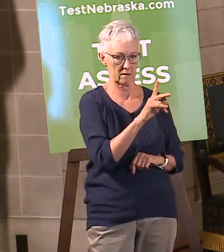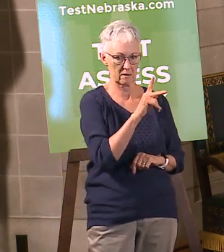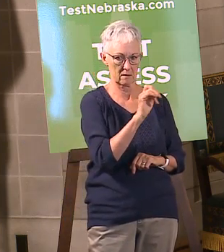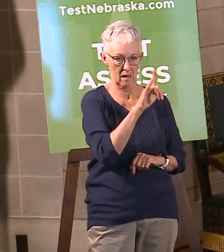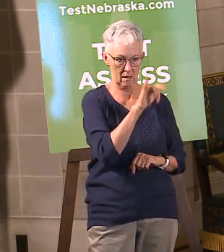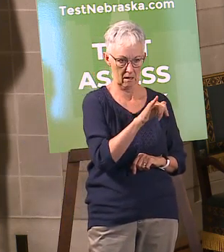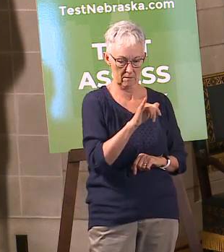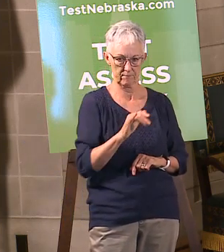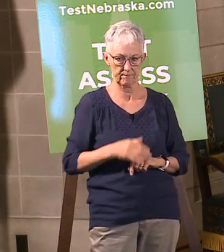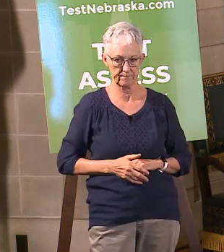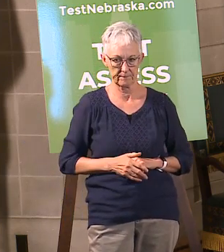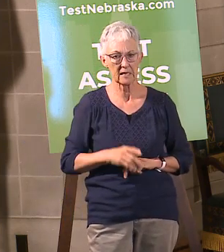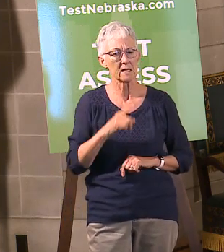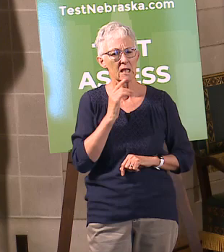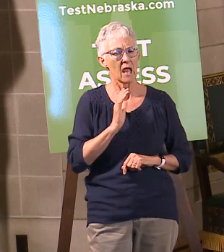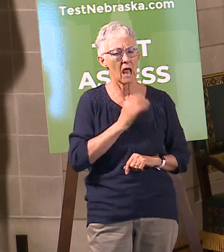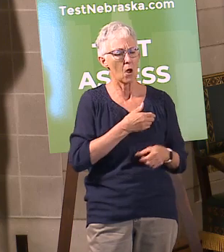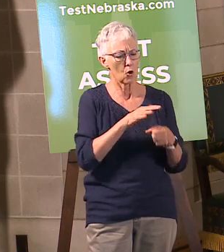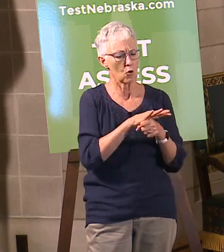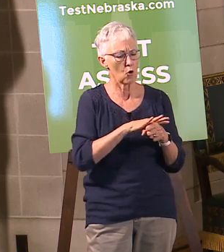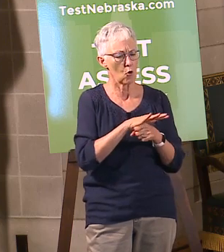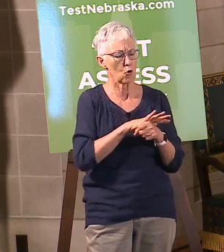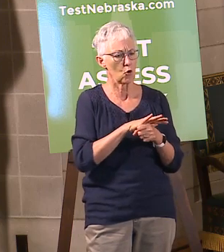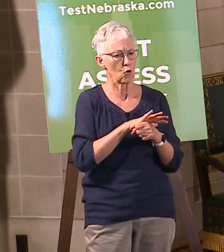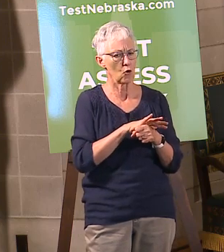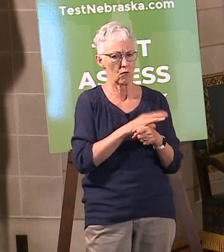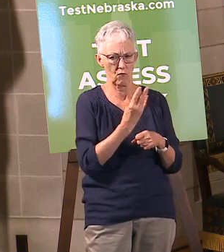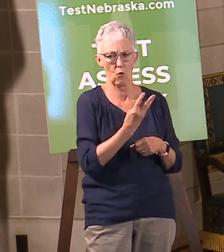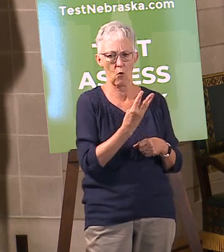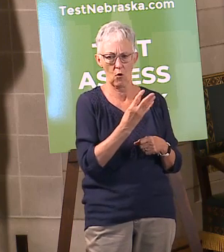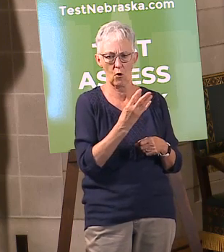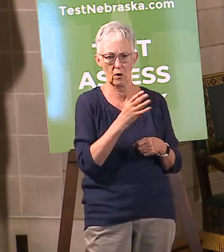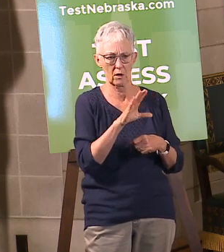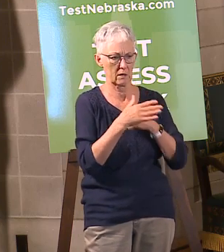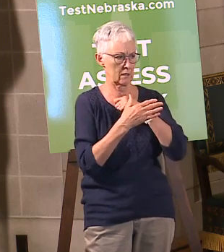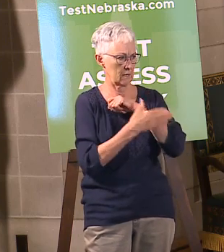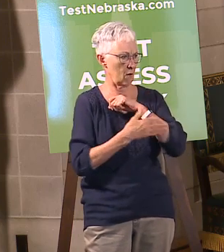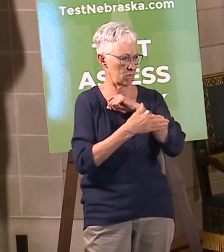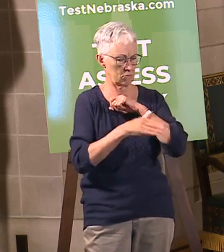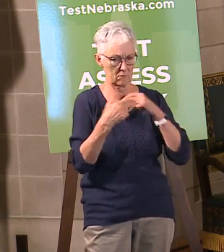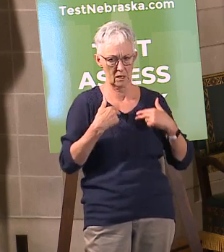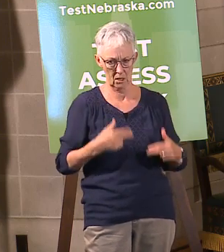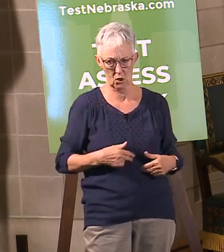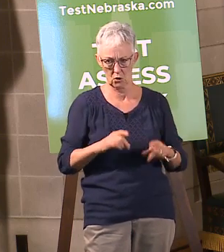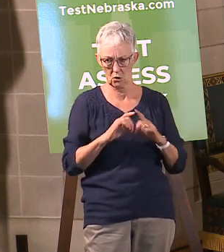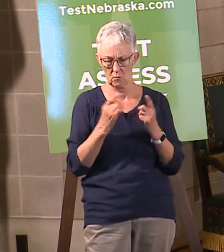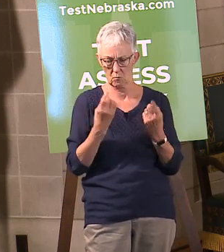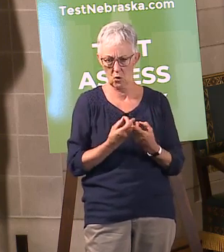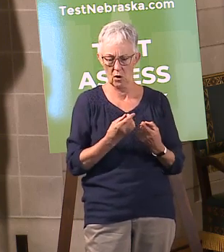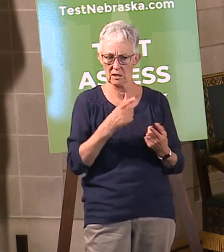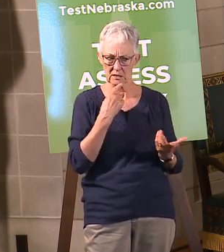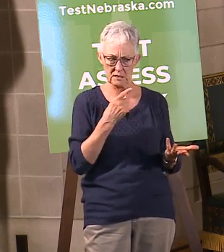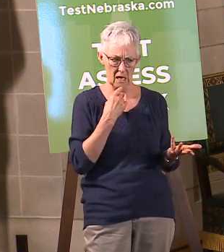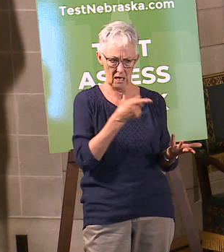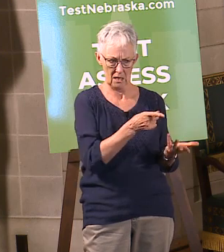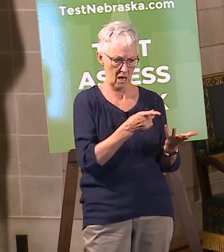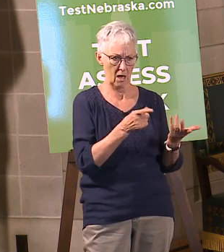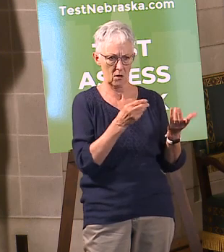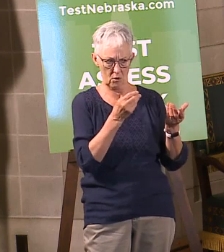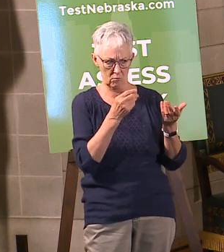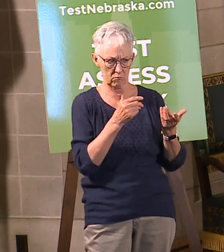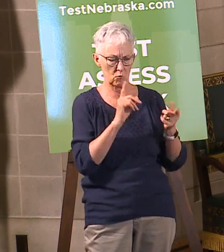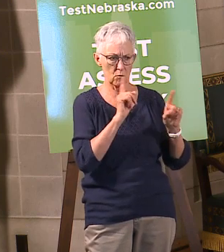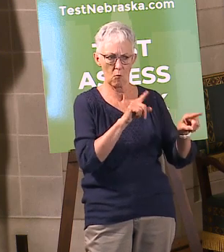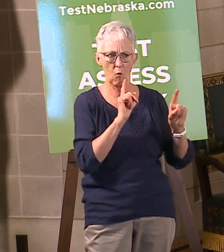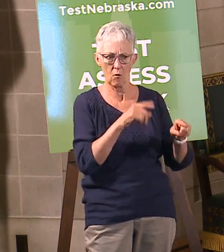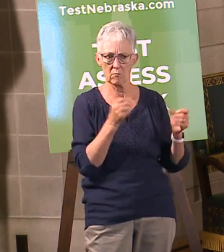health department is reporting 64 positive cases out of 574 tests. However, there's no indication as to whether any of these positive tests